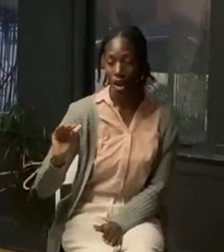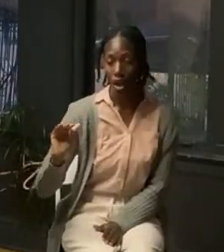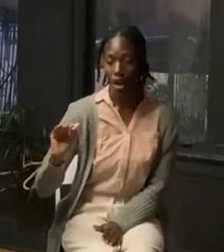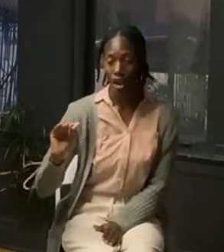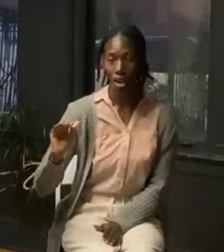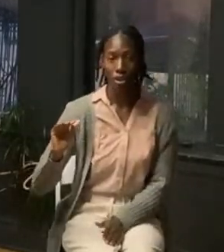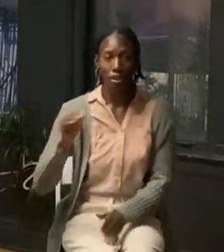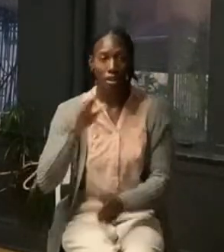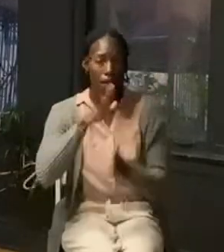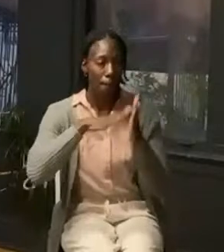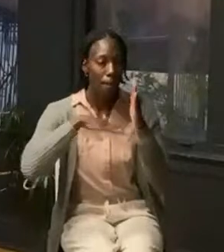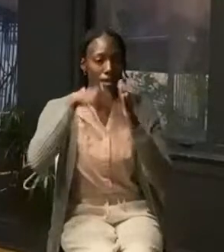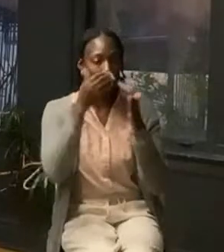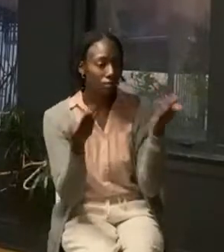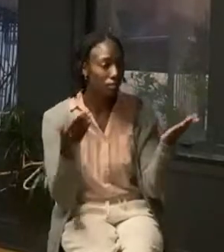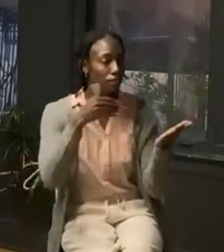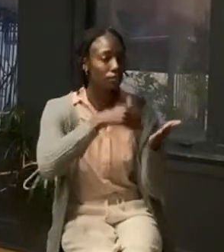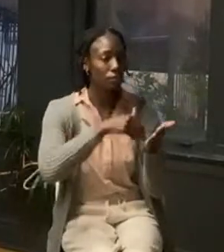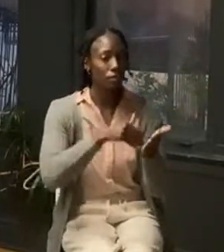repaints it.